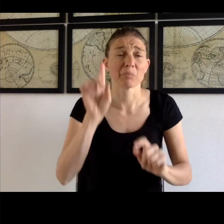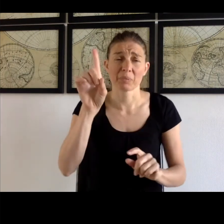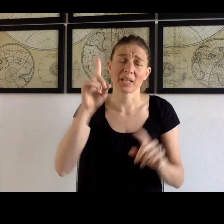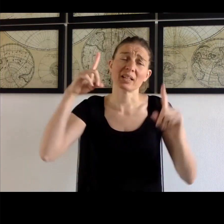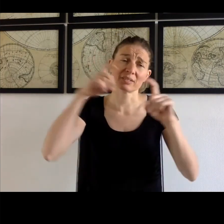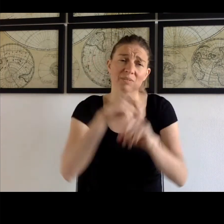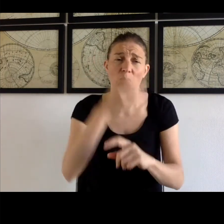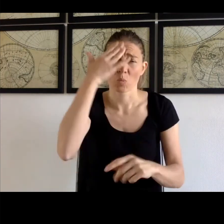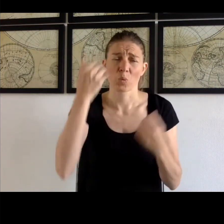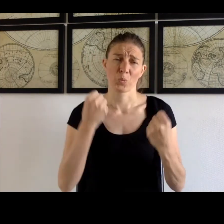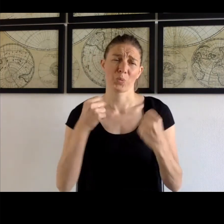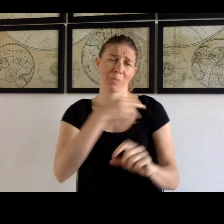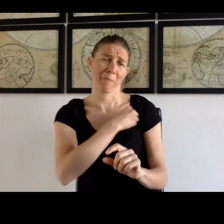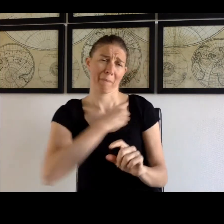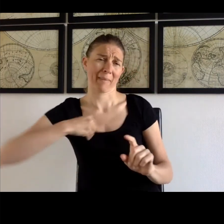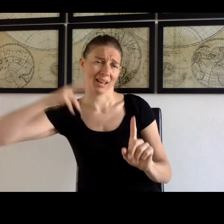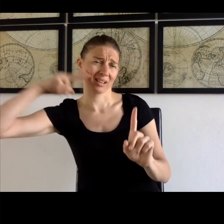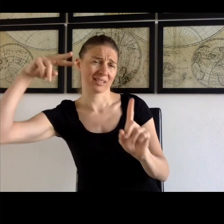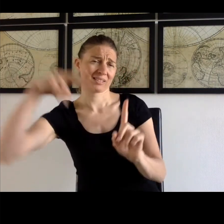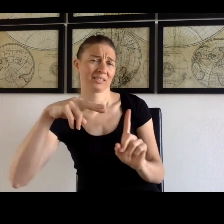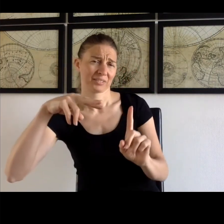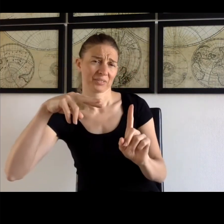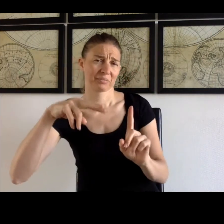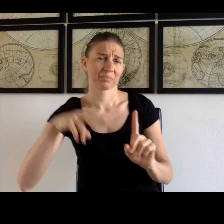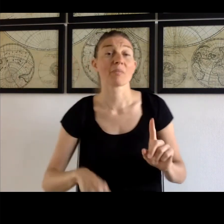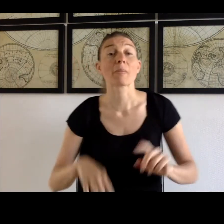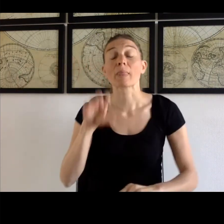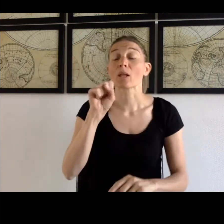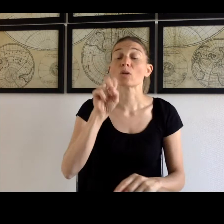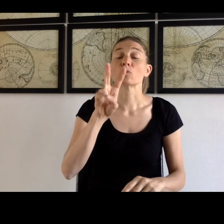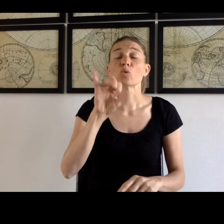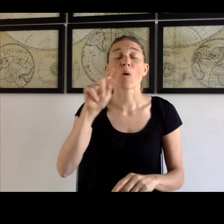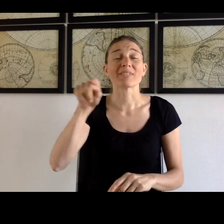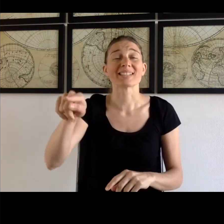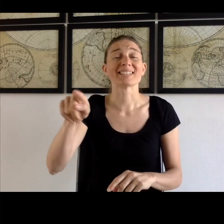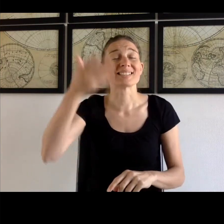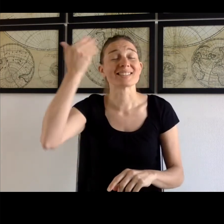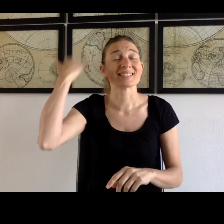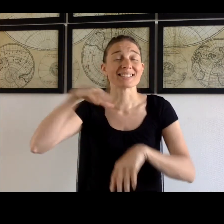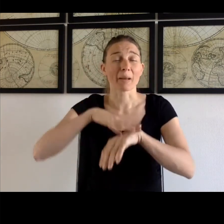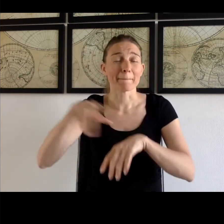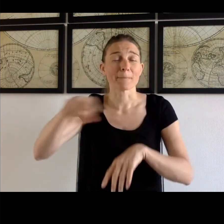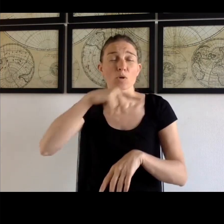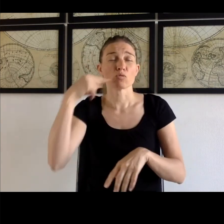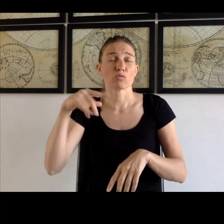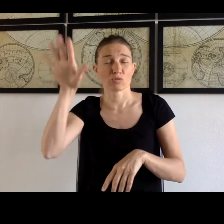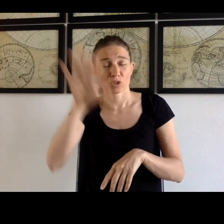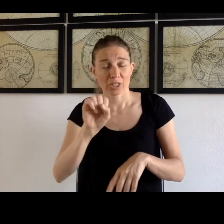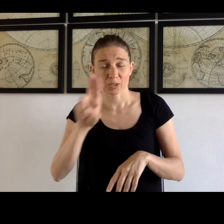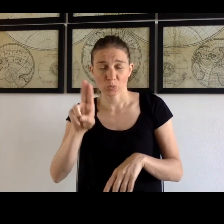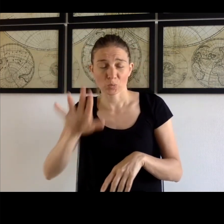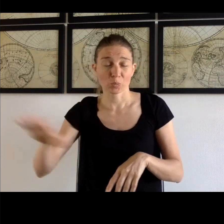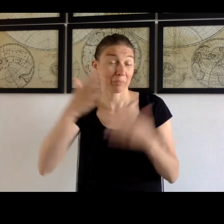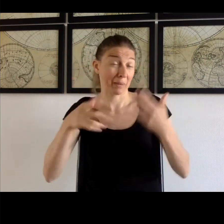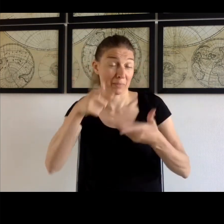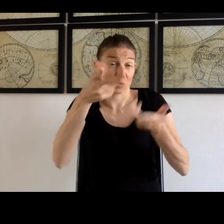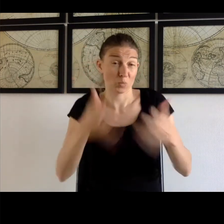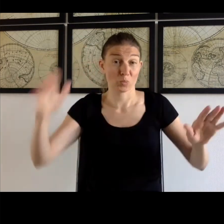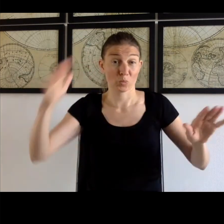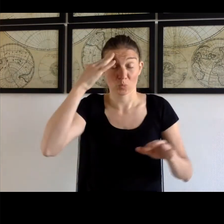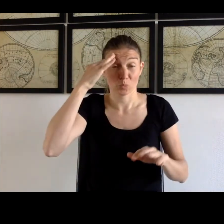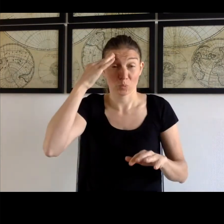Medical model is coming from Soviet time, as I said, and maybe you know the story how the